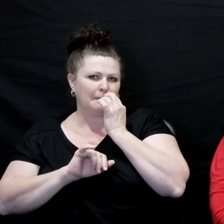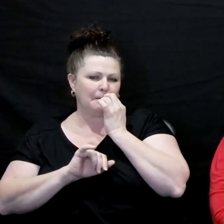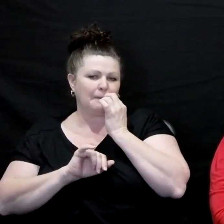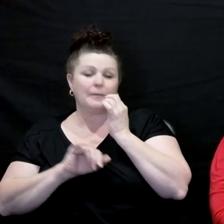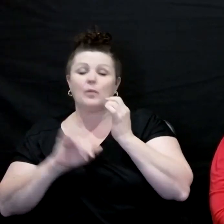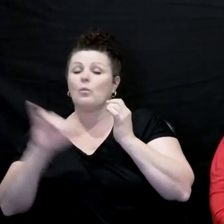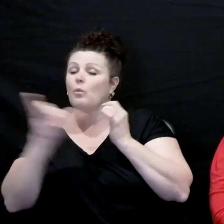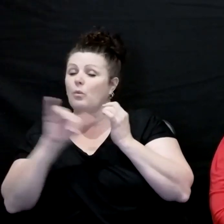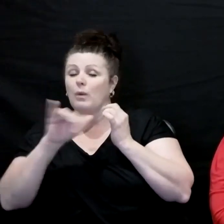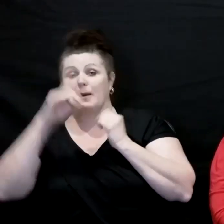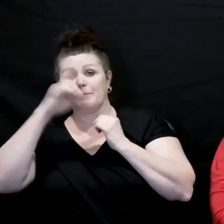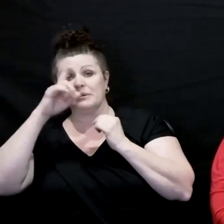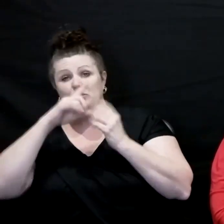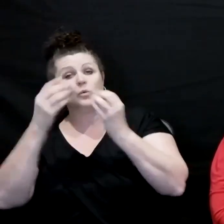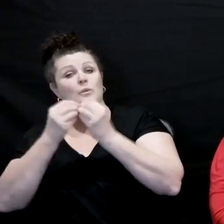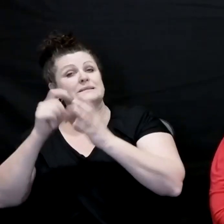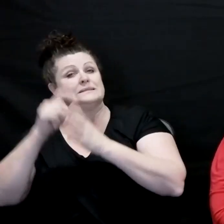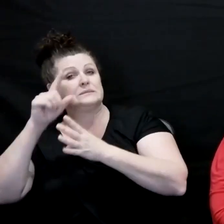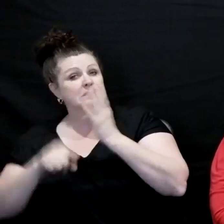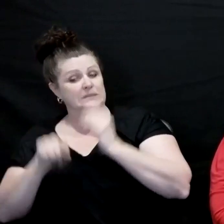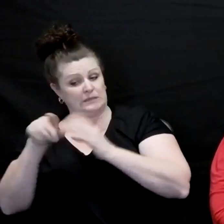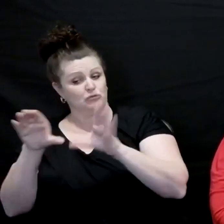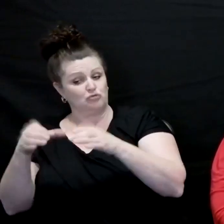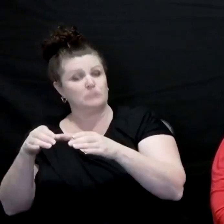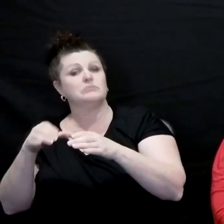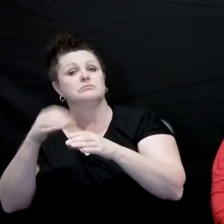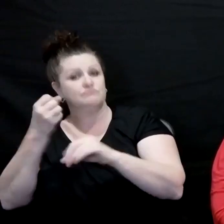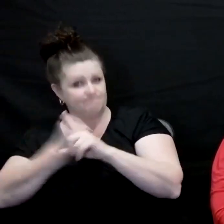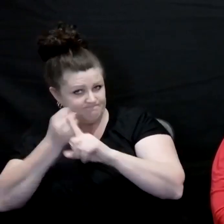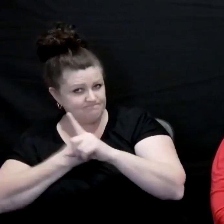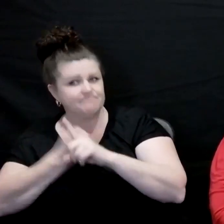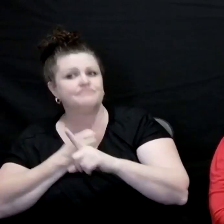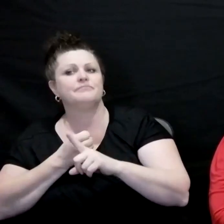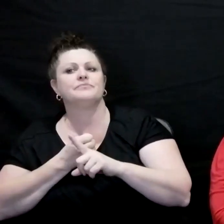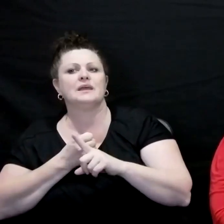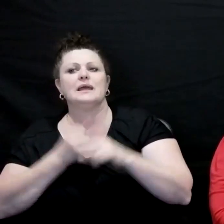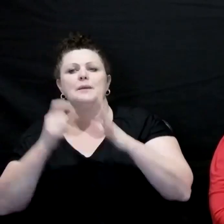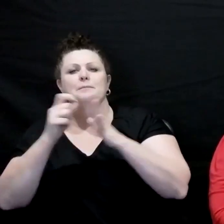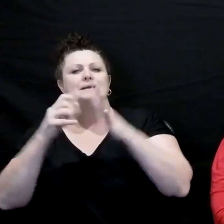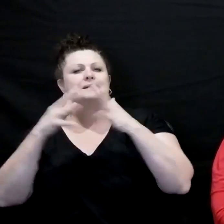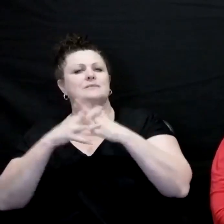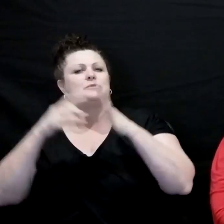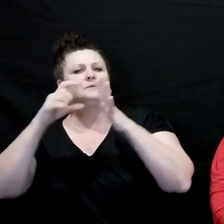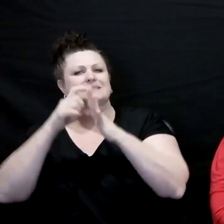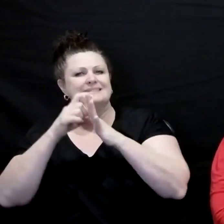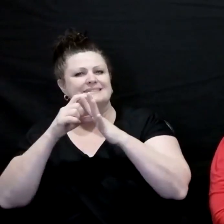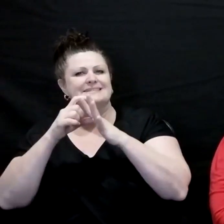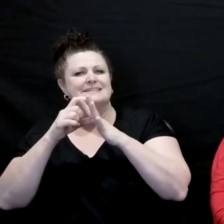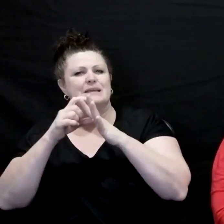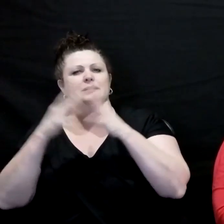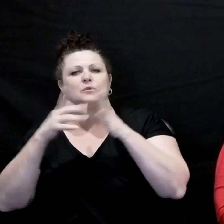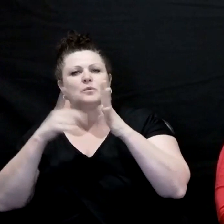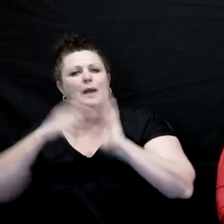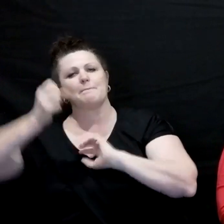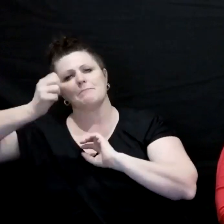People with disabilities also. So it says People with Disabilities WA in Perth for advocacy as